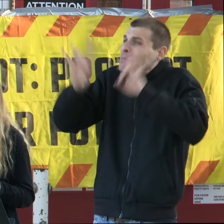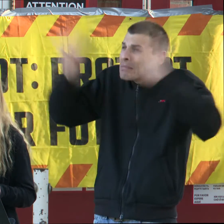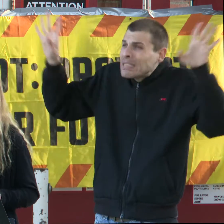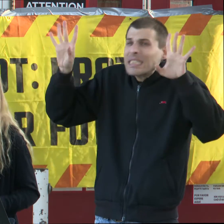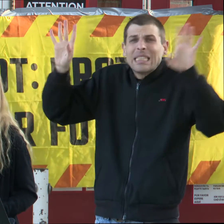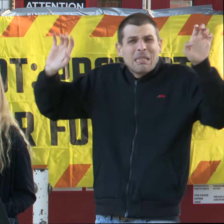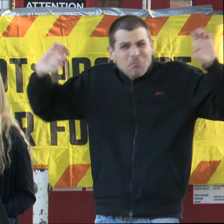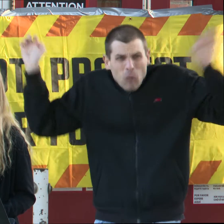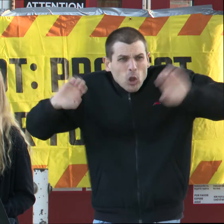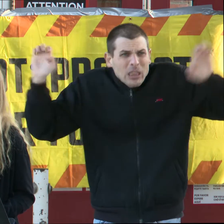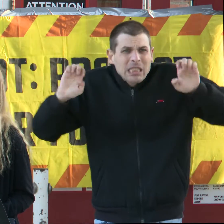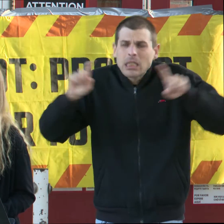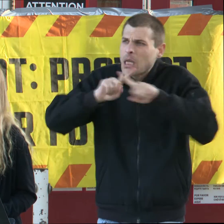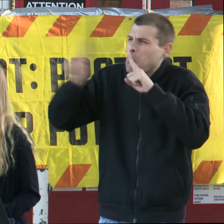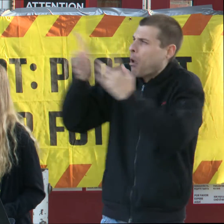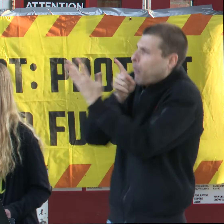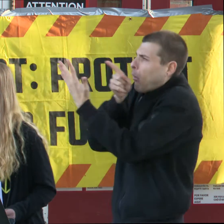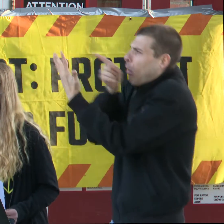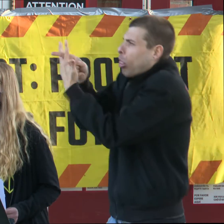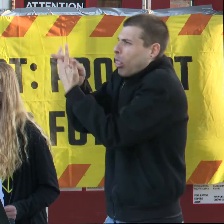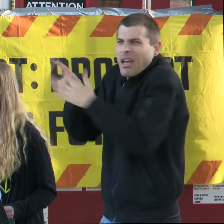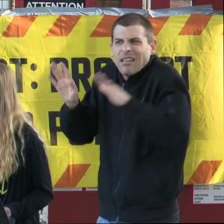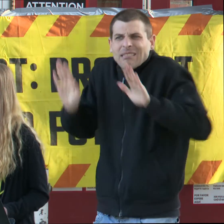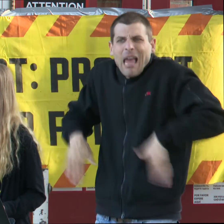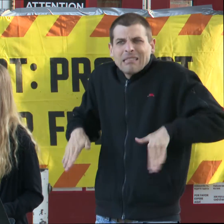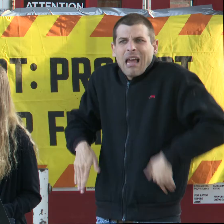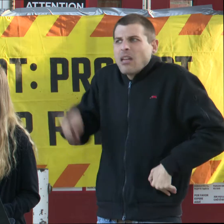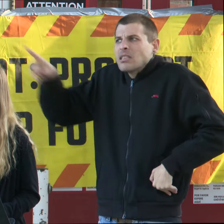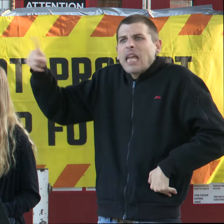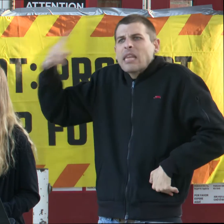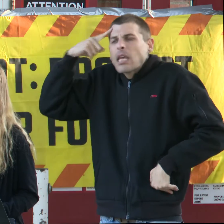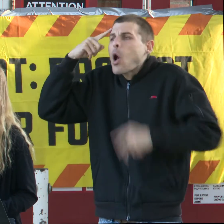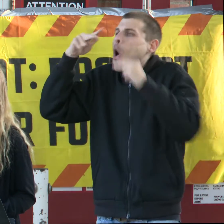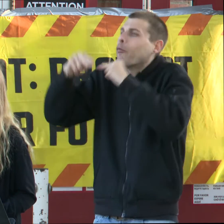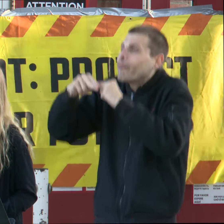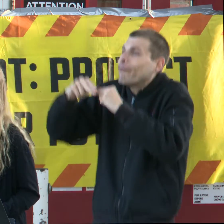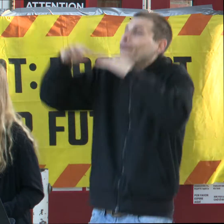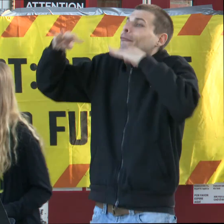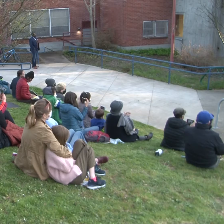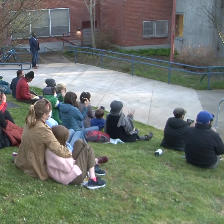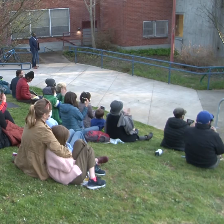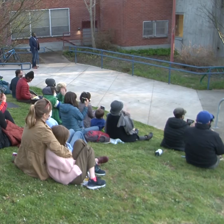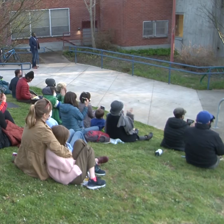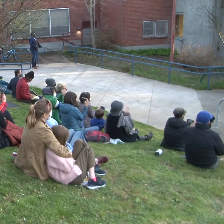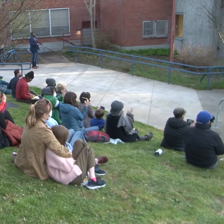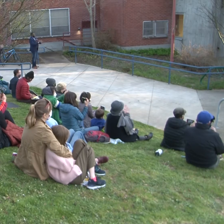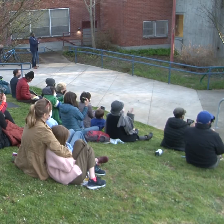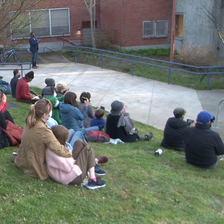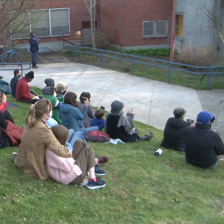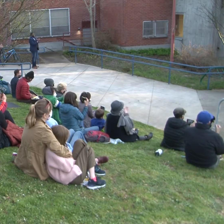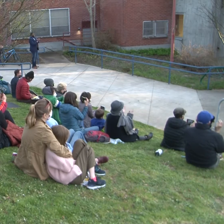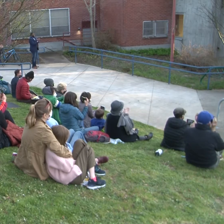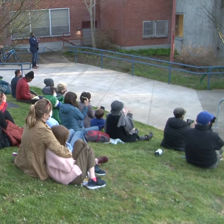still trying to convince our government that they shouldn't expand a freeway into a school.